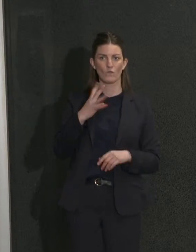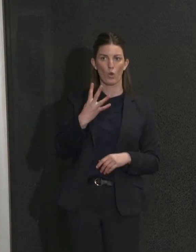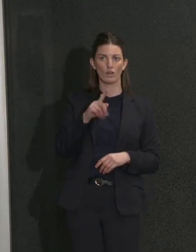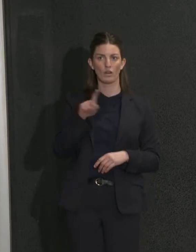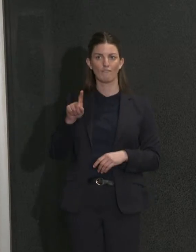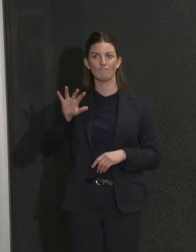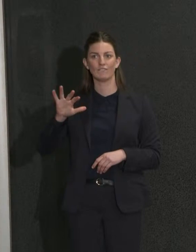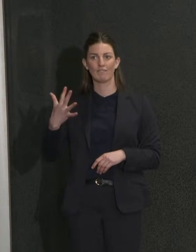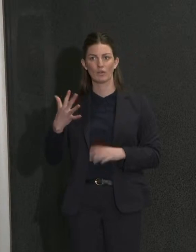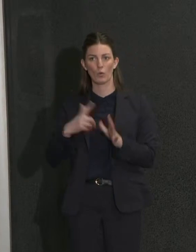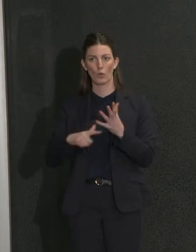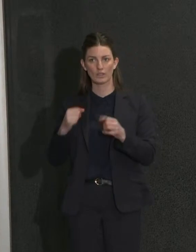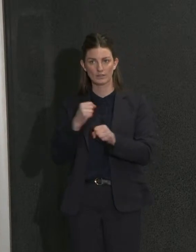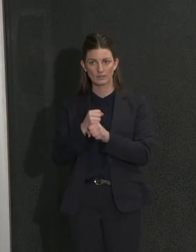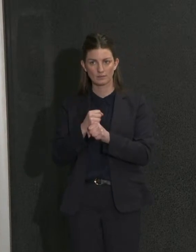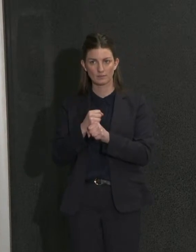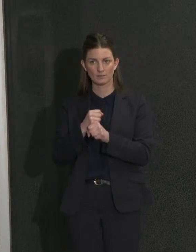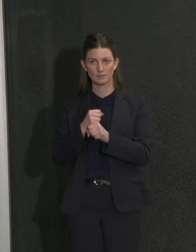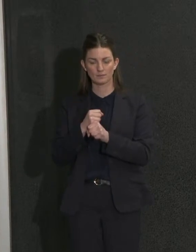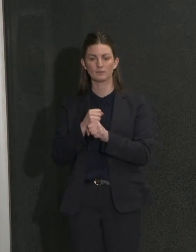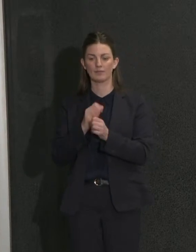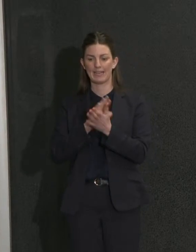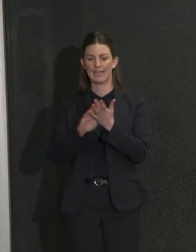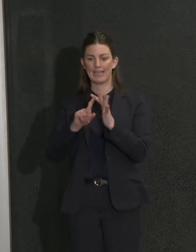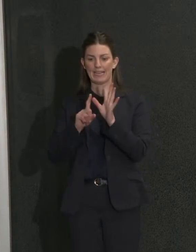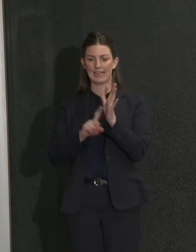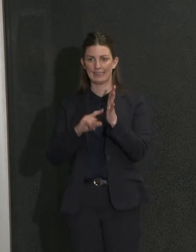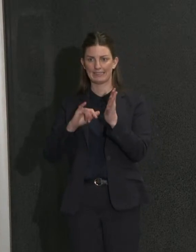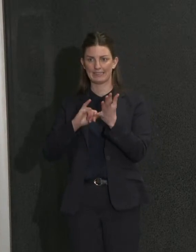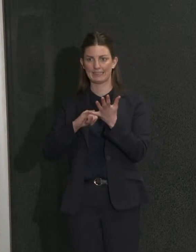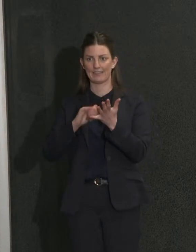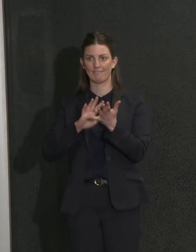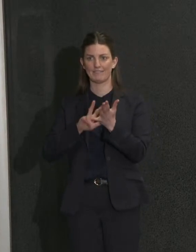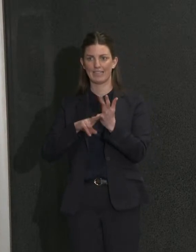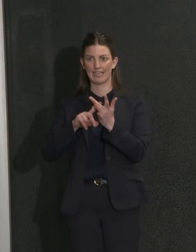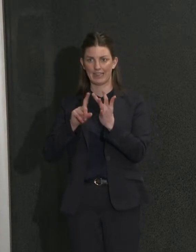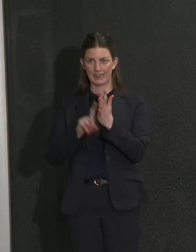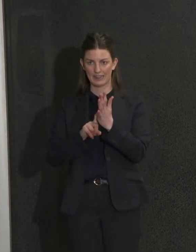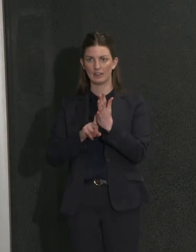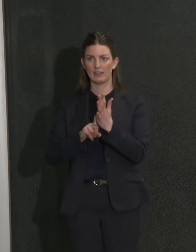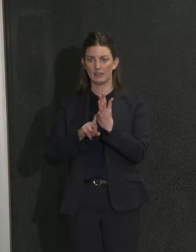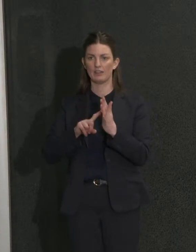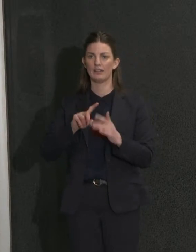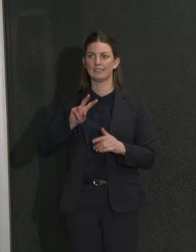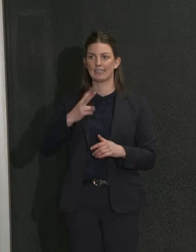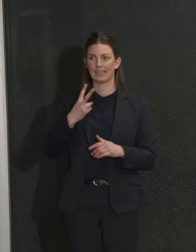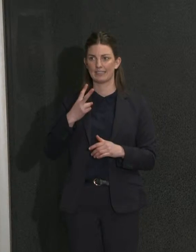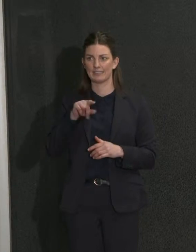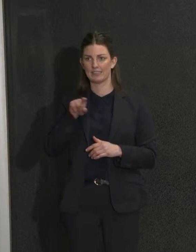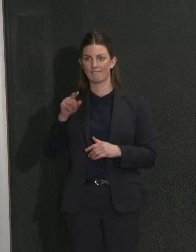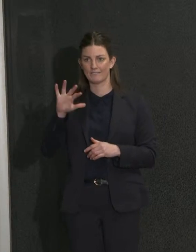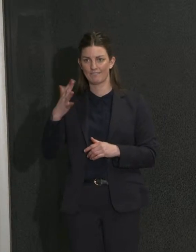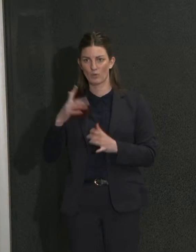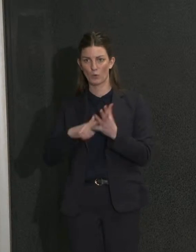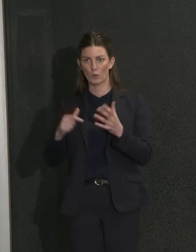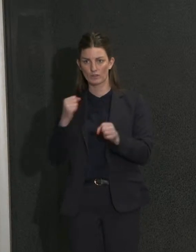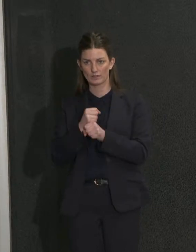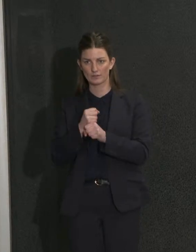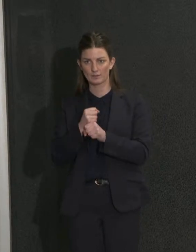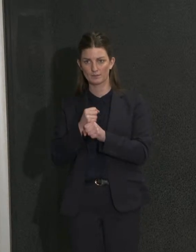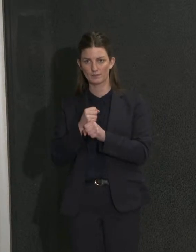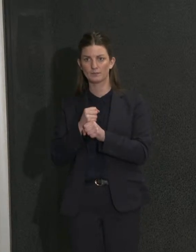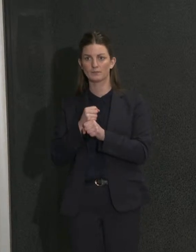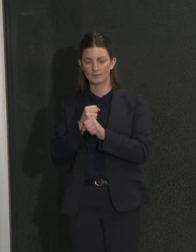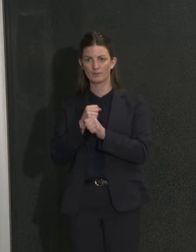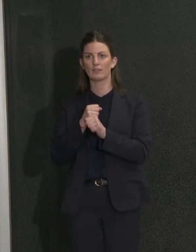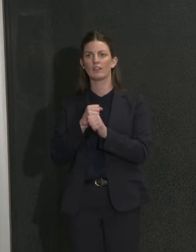of August, a positive detect in Healesville between the 2nd and 5th of August, and a series of positive detects in the Upper